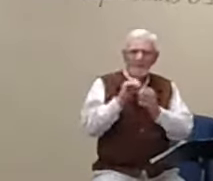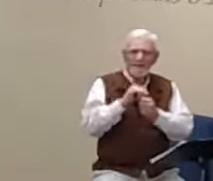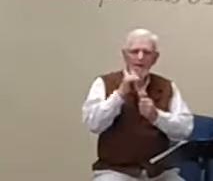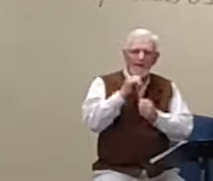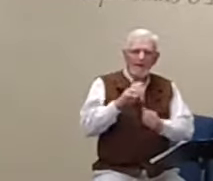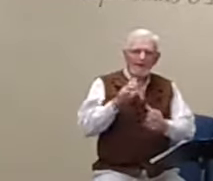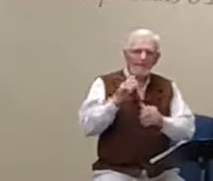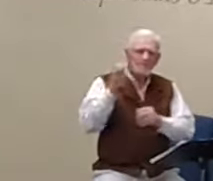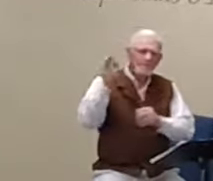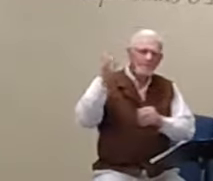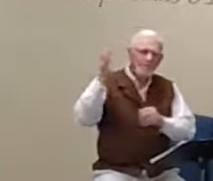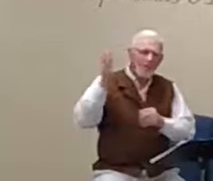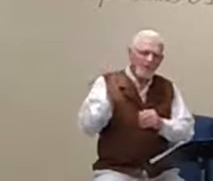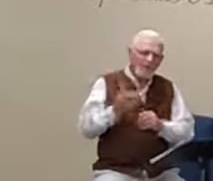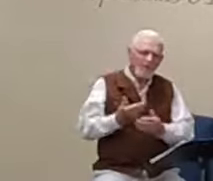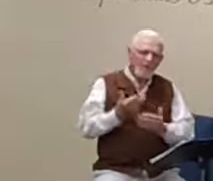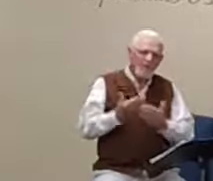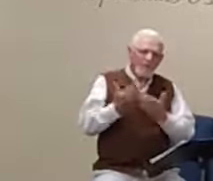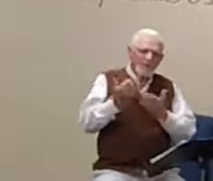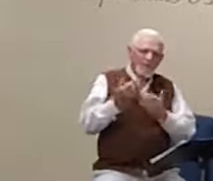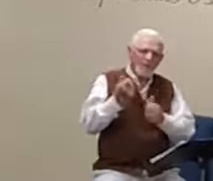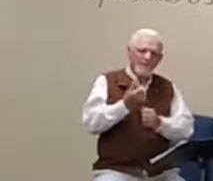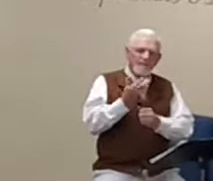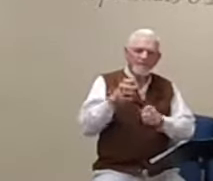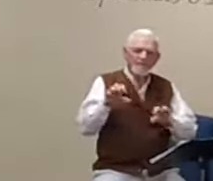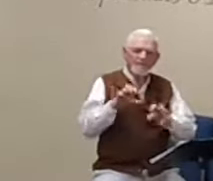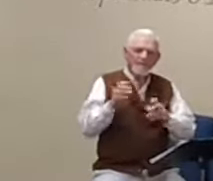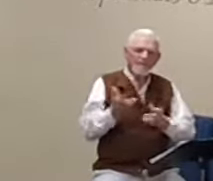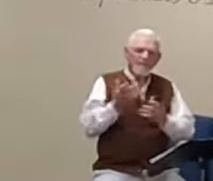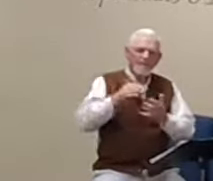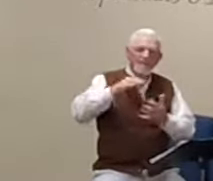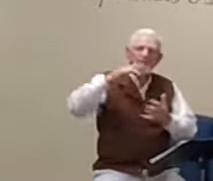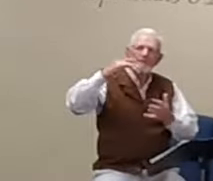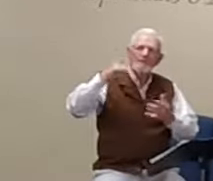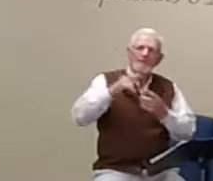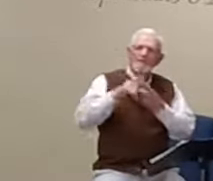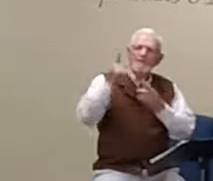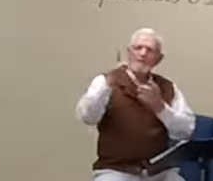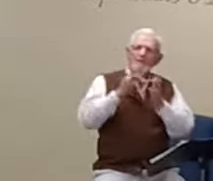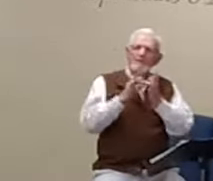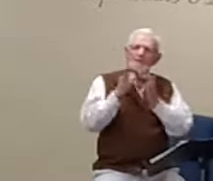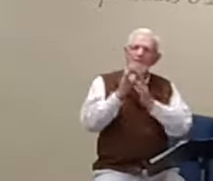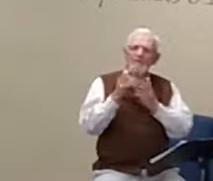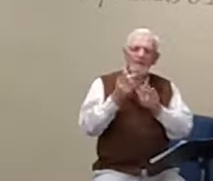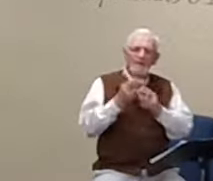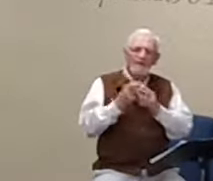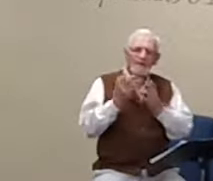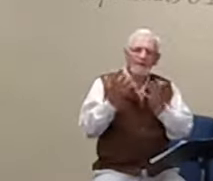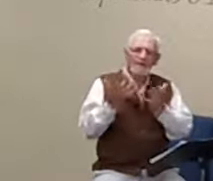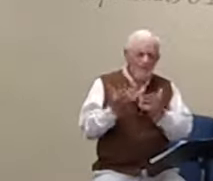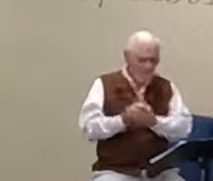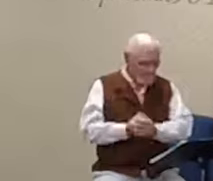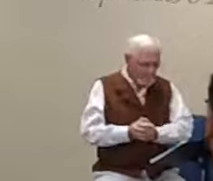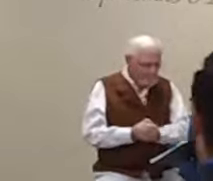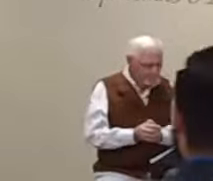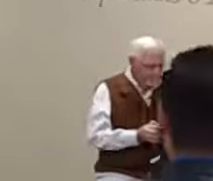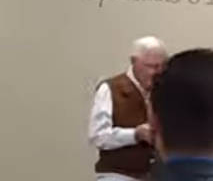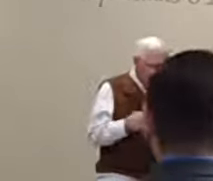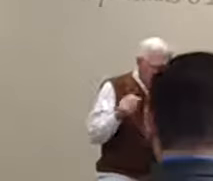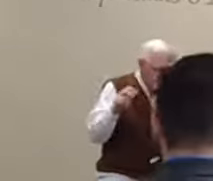the preaching this morning and the singing, everything done here, that it would be glorifying to you. In Jesus' name, amen. Amen. How about